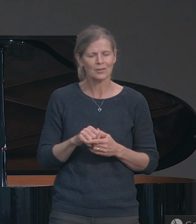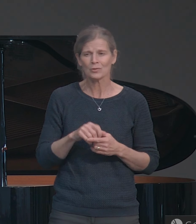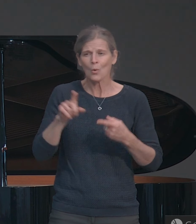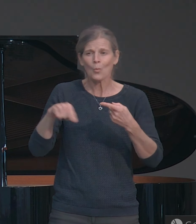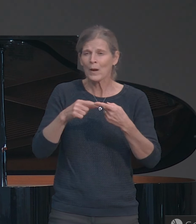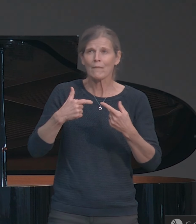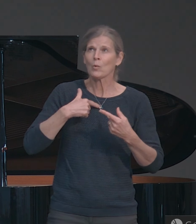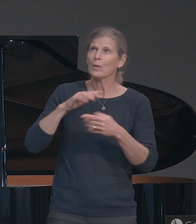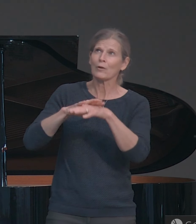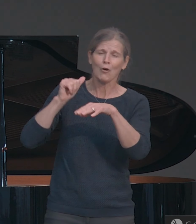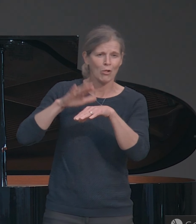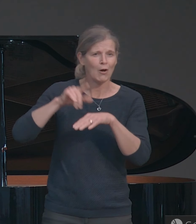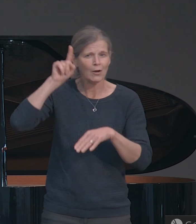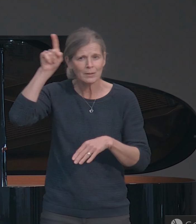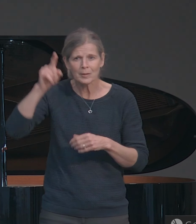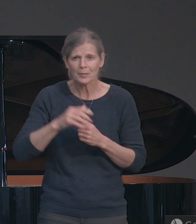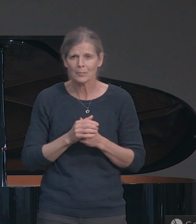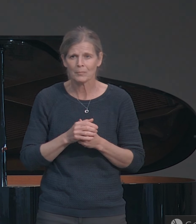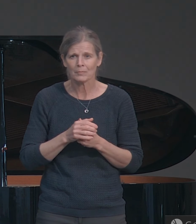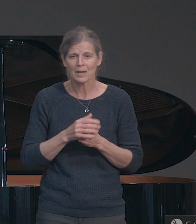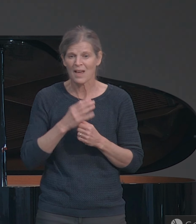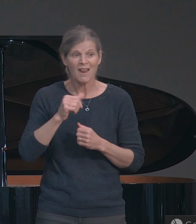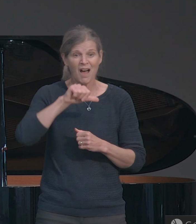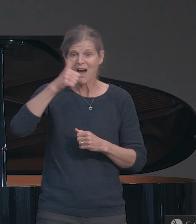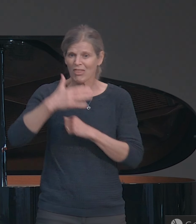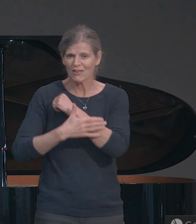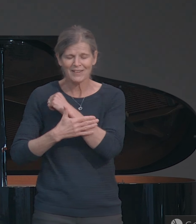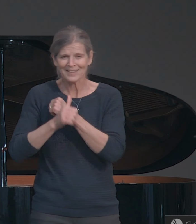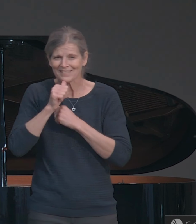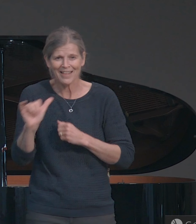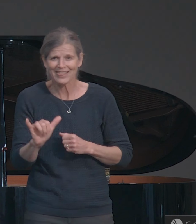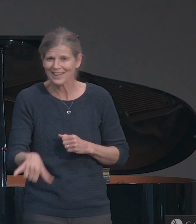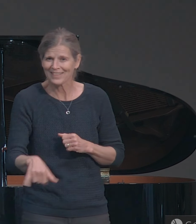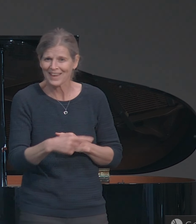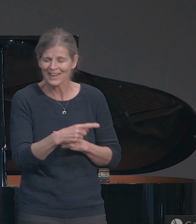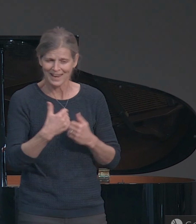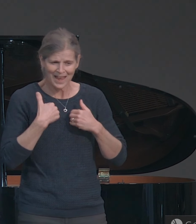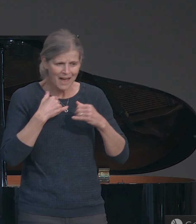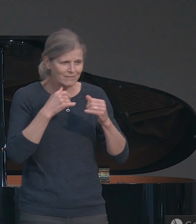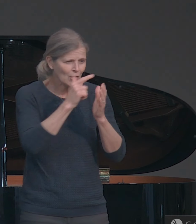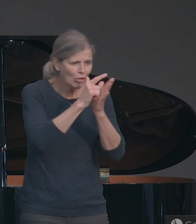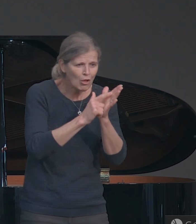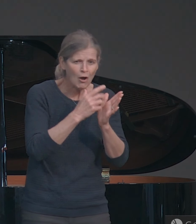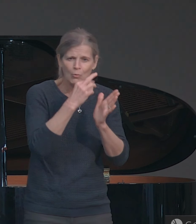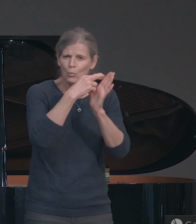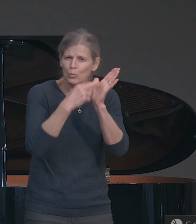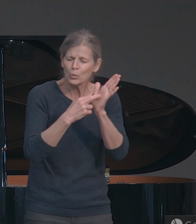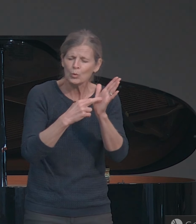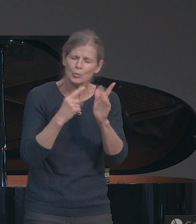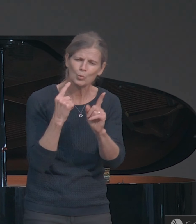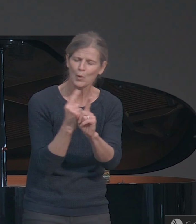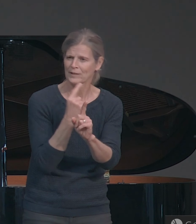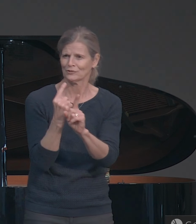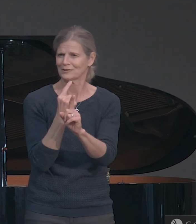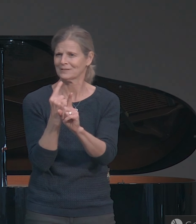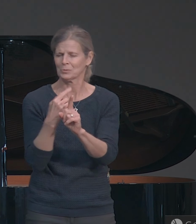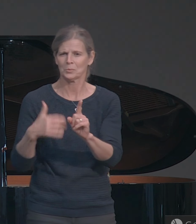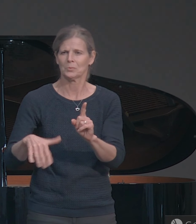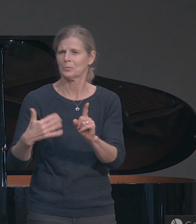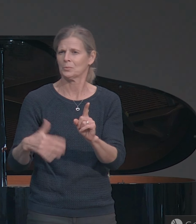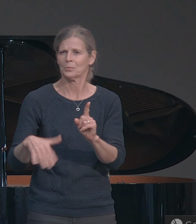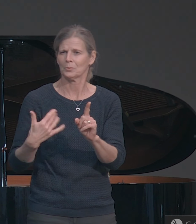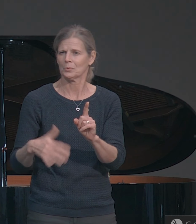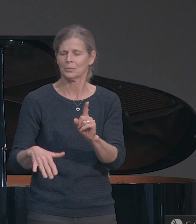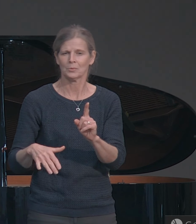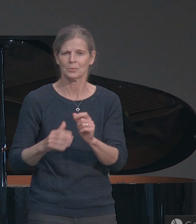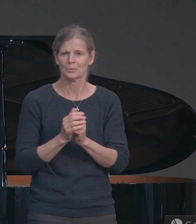call upon him? And what great nation is there that has statutes and rules so righteous as all